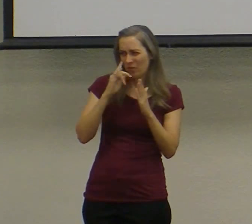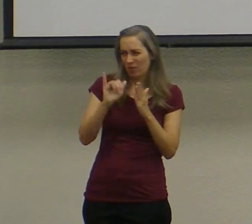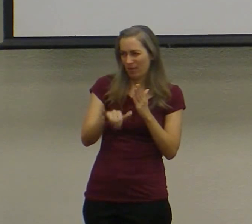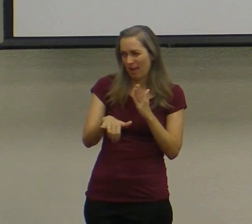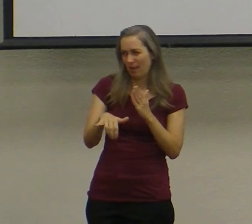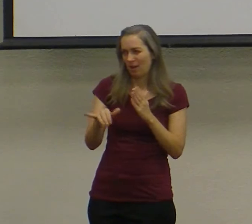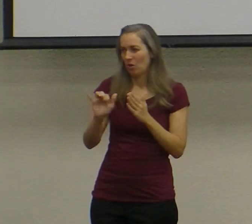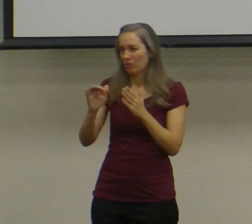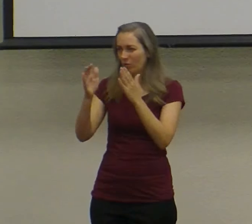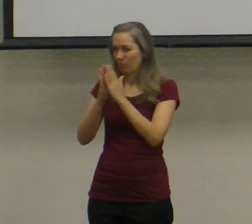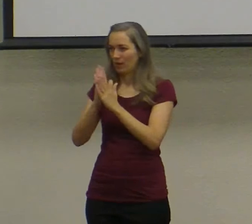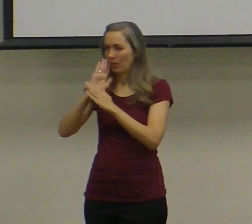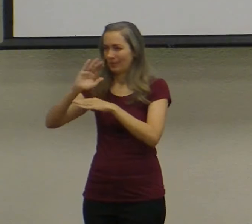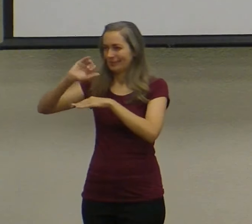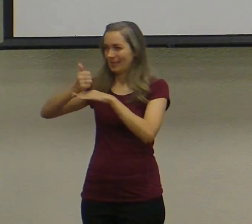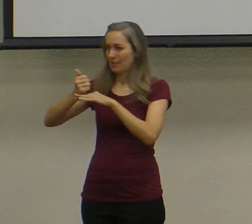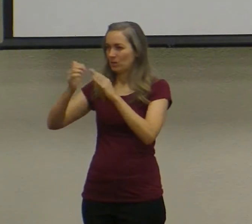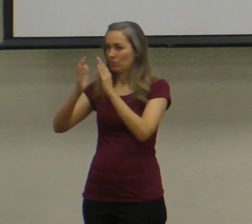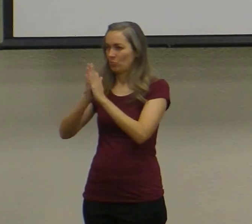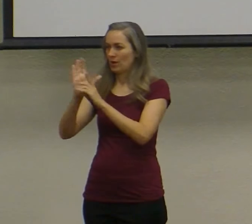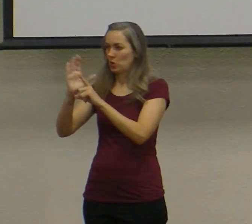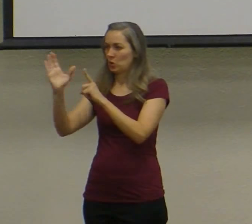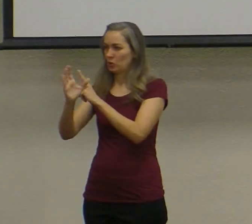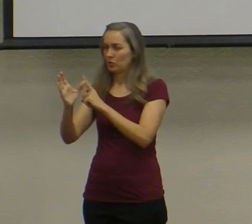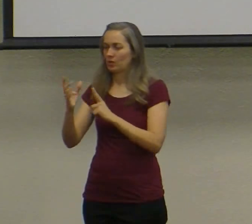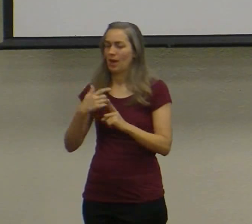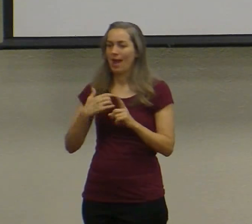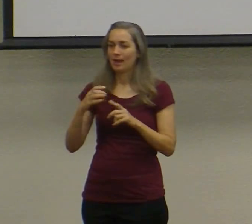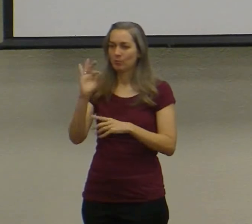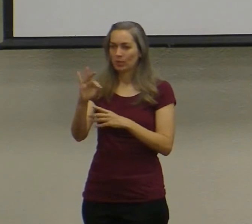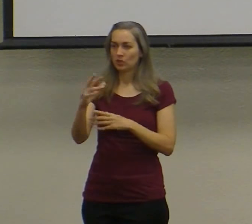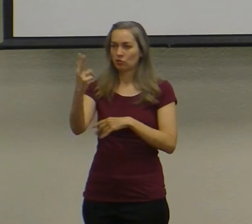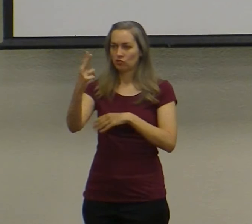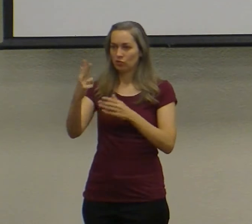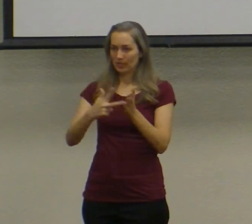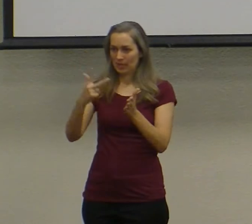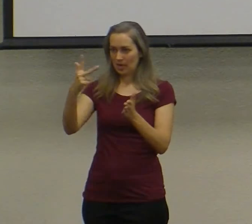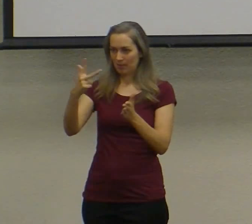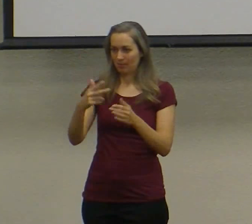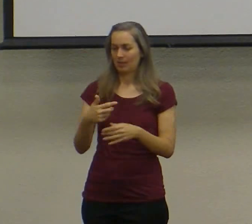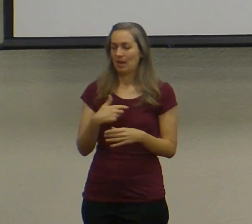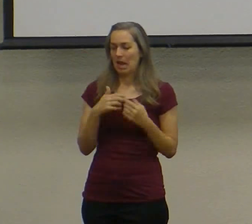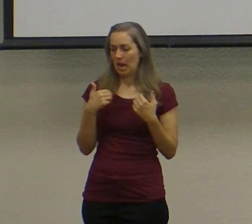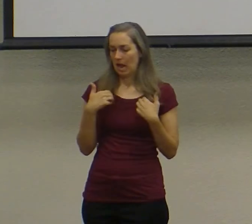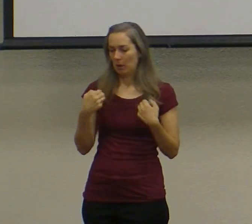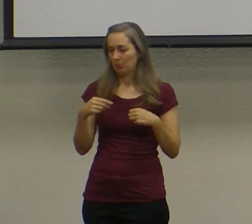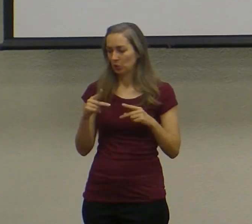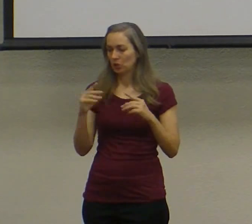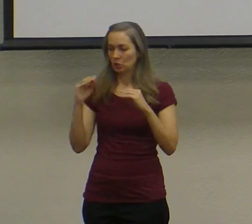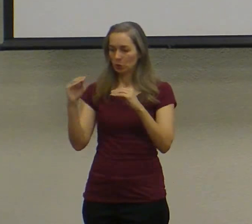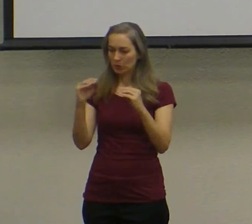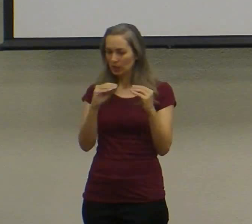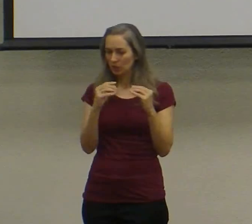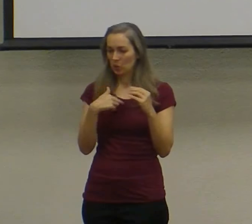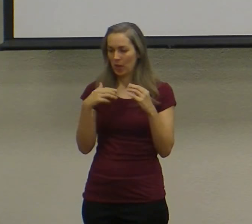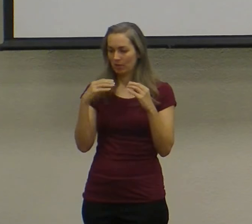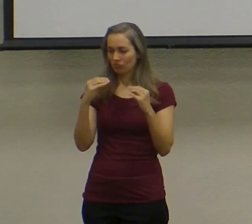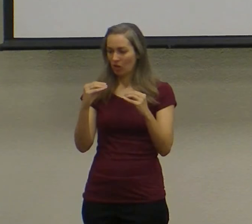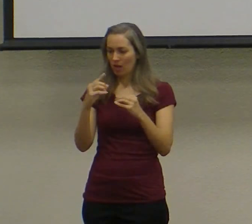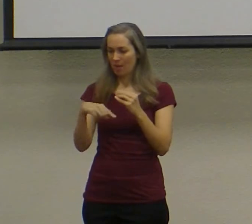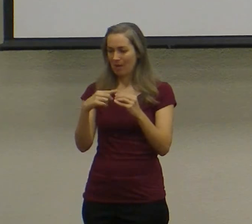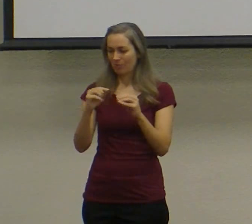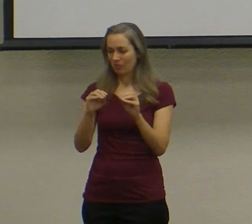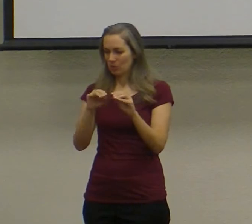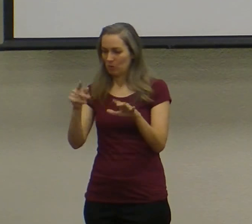is established. Preached the word 3 times and got a chance to teach, and really always taught on really advancing the kingdom within